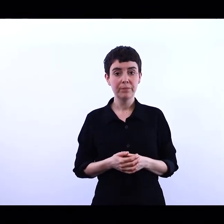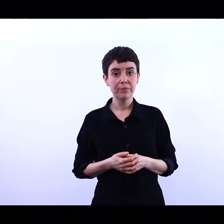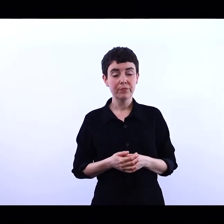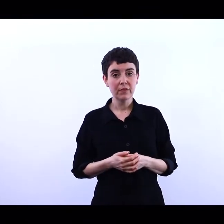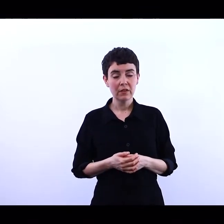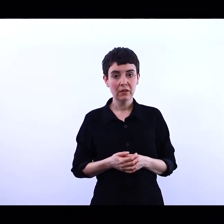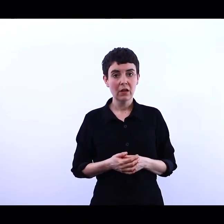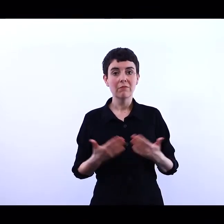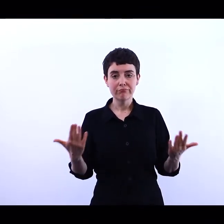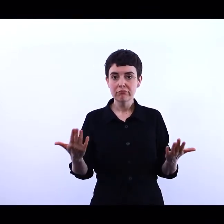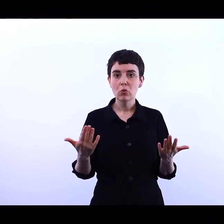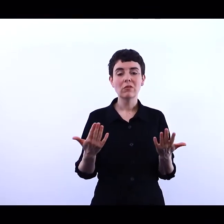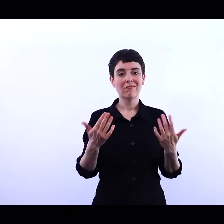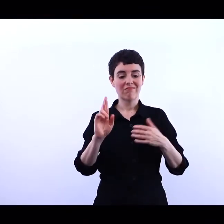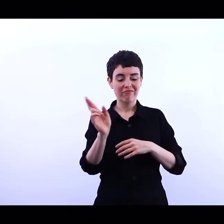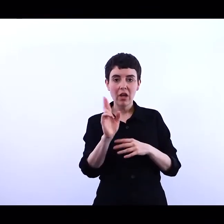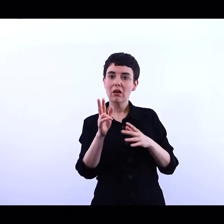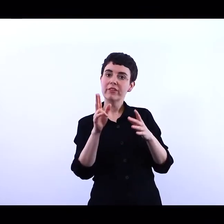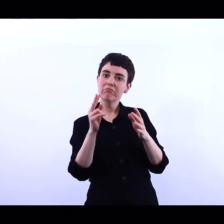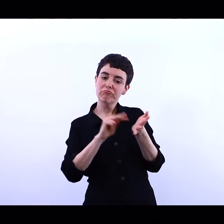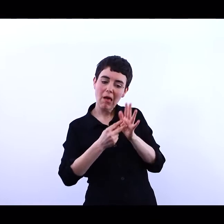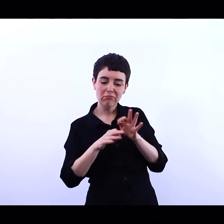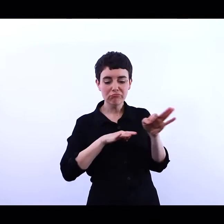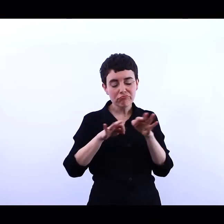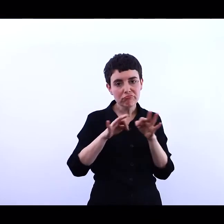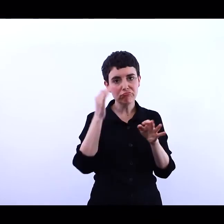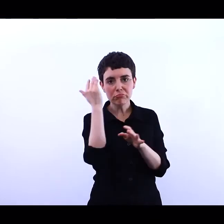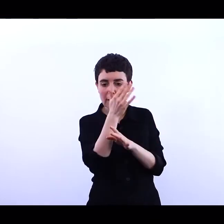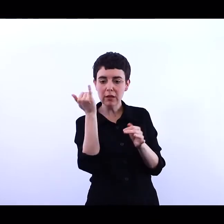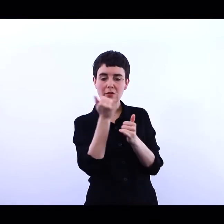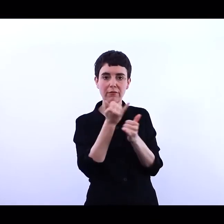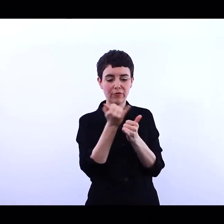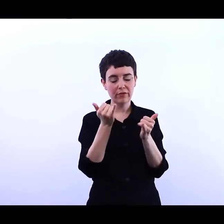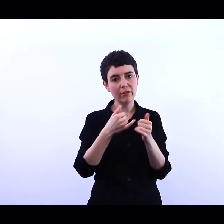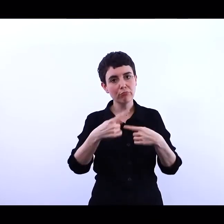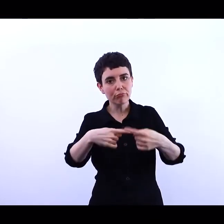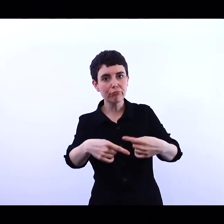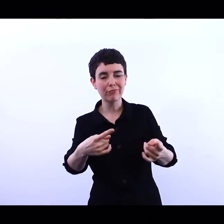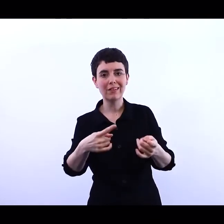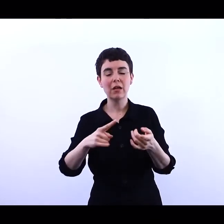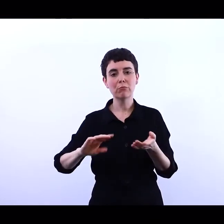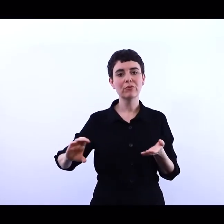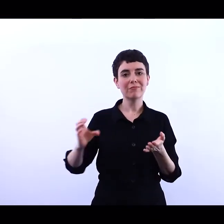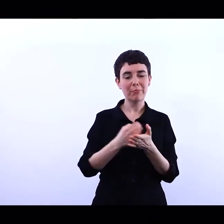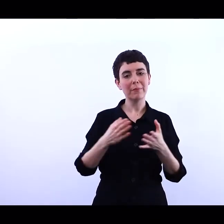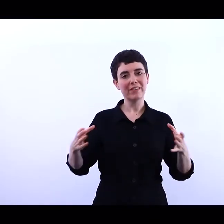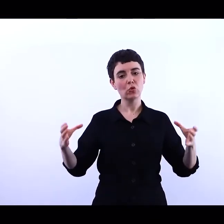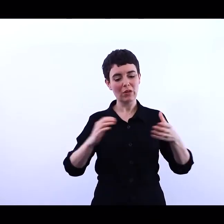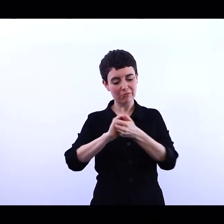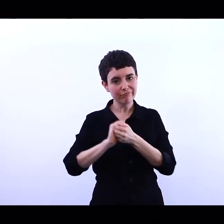programs or strategies related to the role, or even their experience as a member of or having worked previously with the communities you